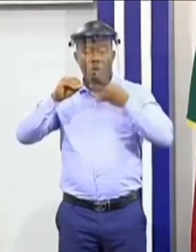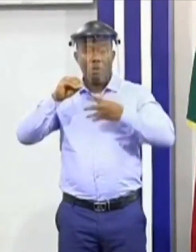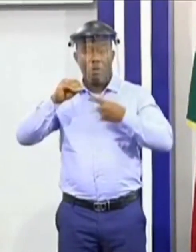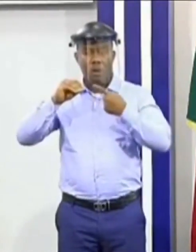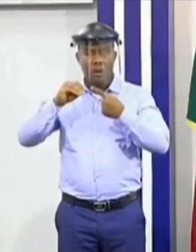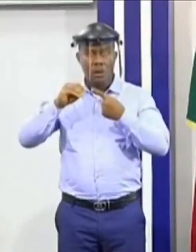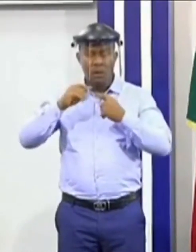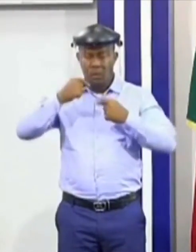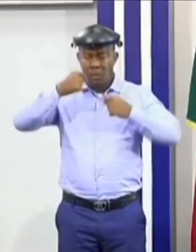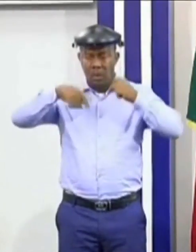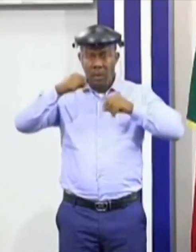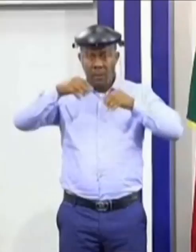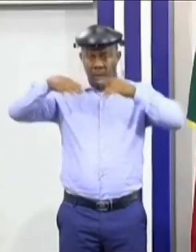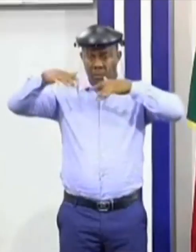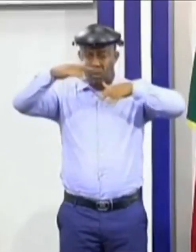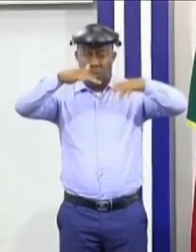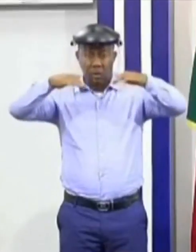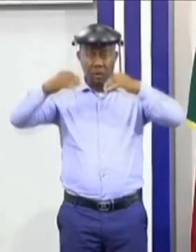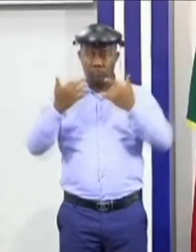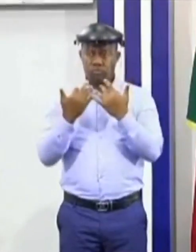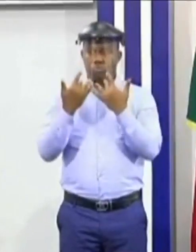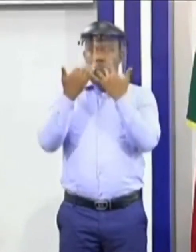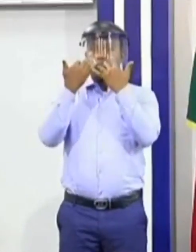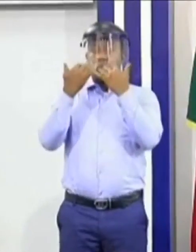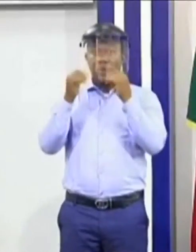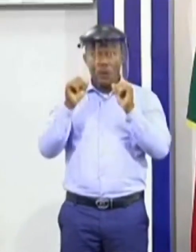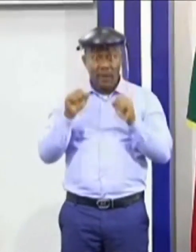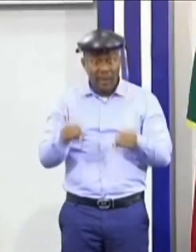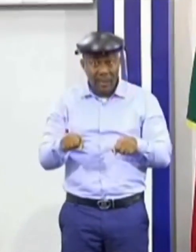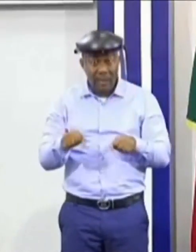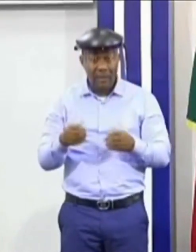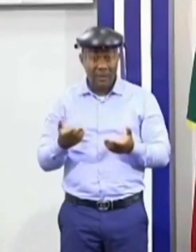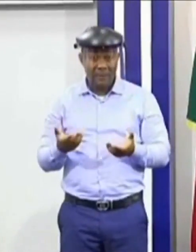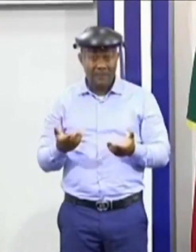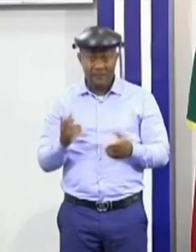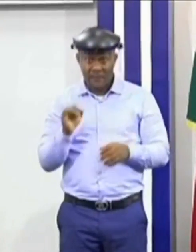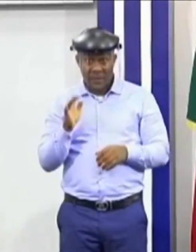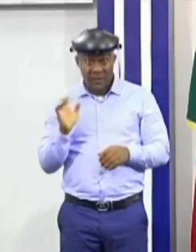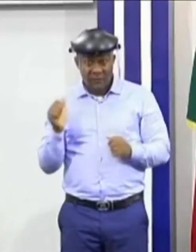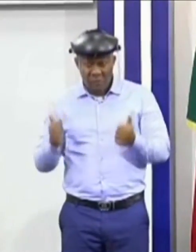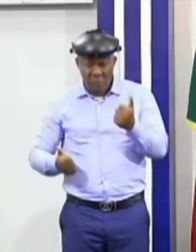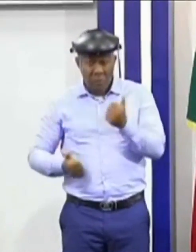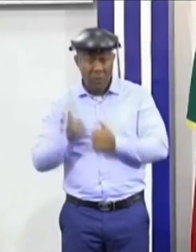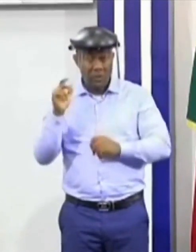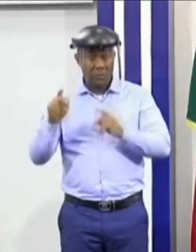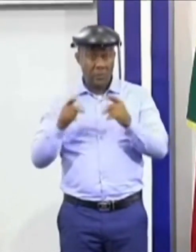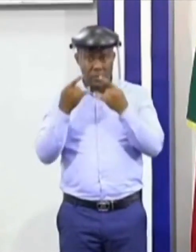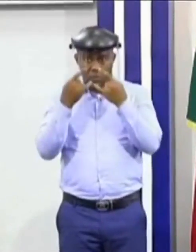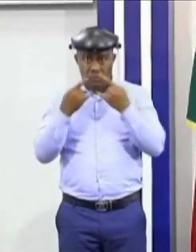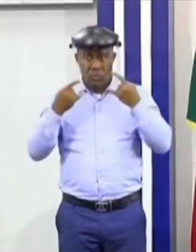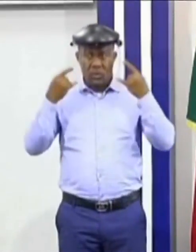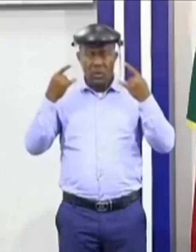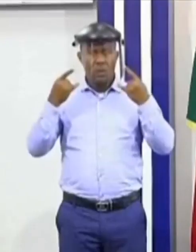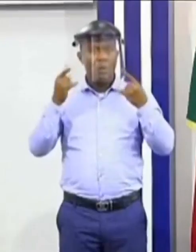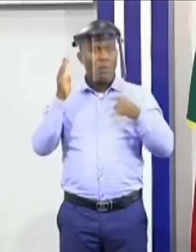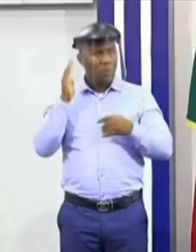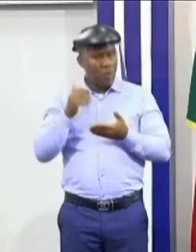person. It is effective if majority of the population comply with